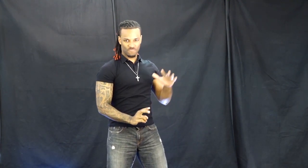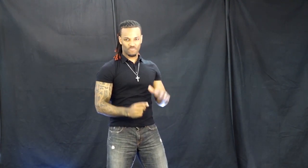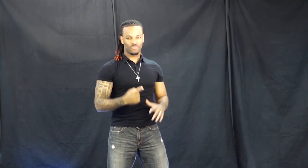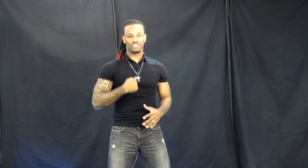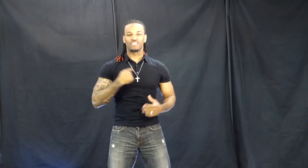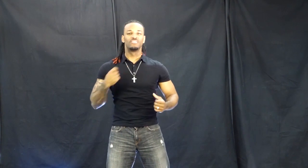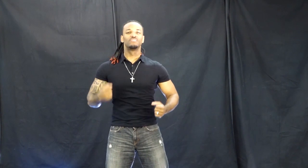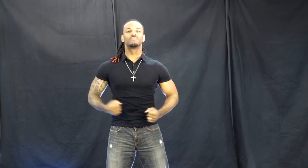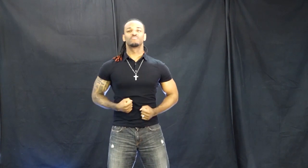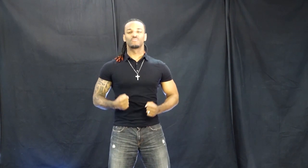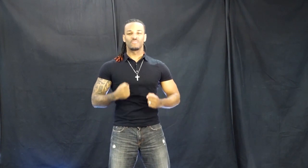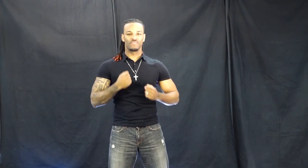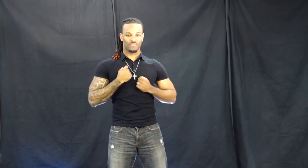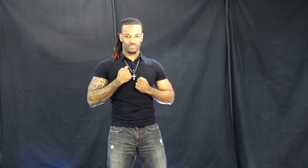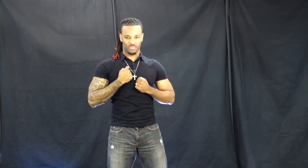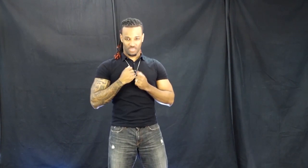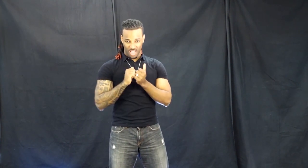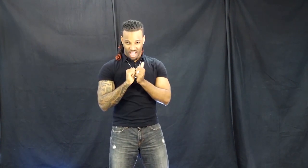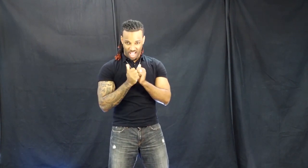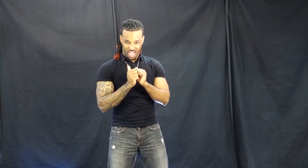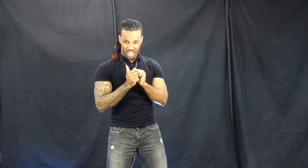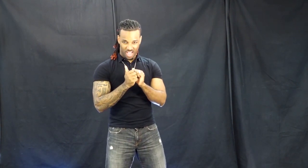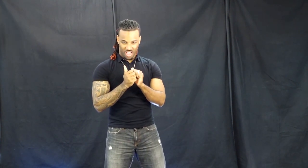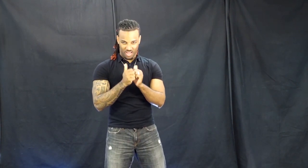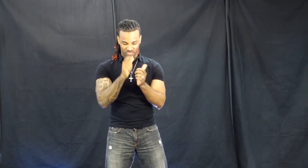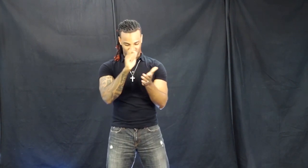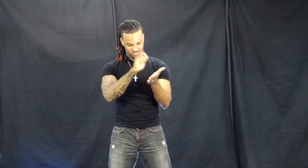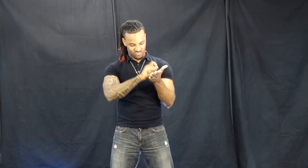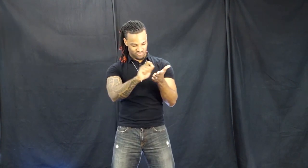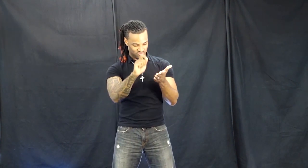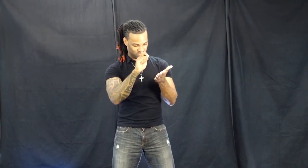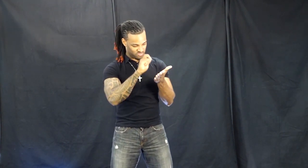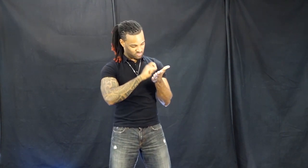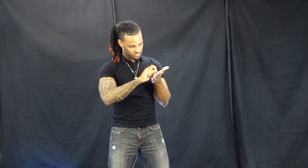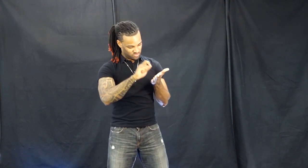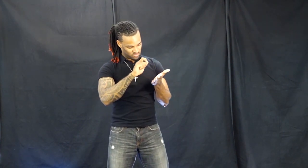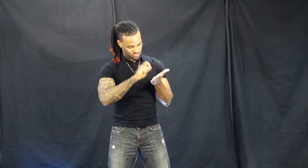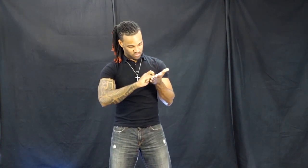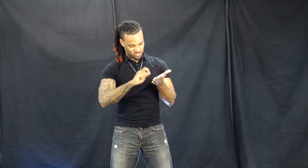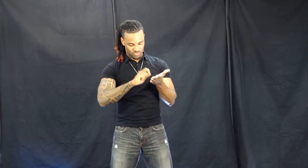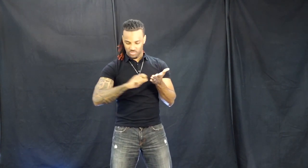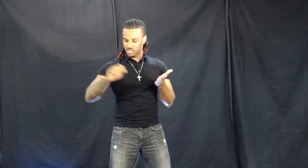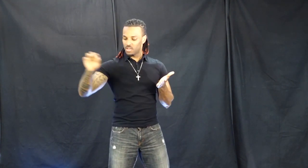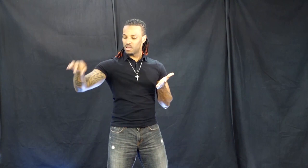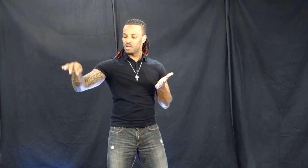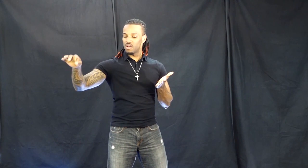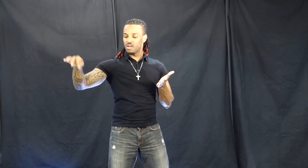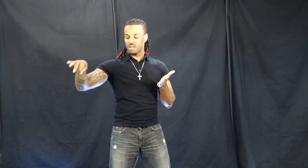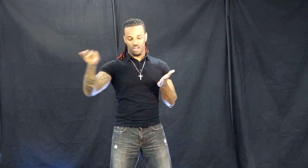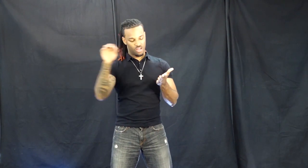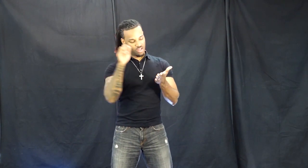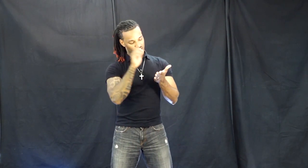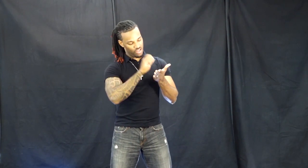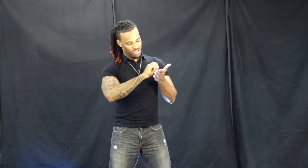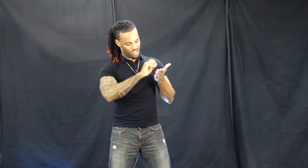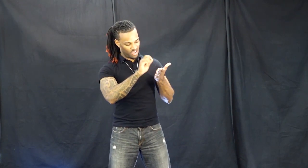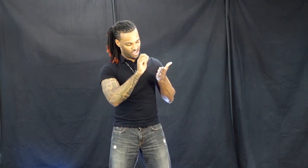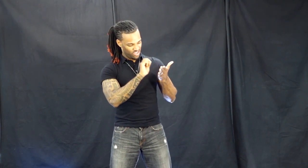I couldn't seem to die. I wrote my way out. Wrote everything down far